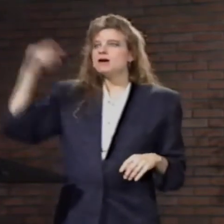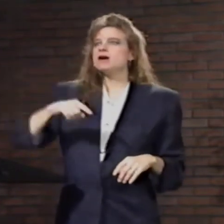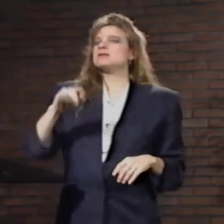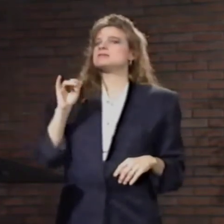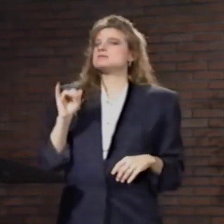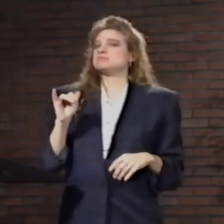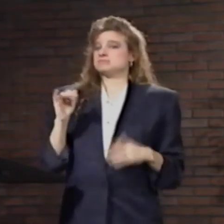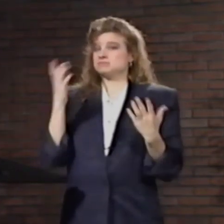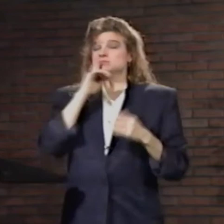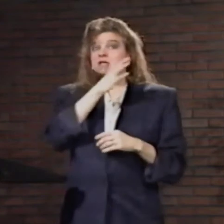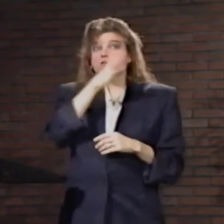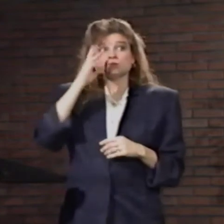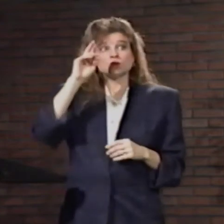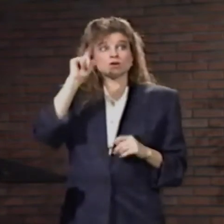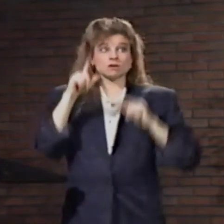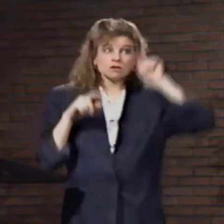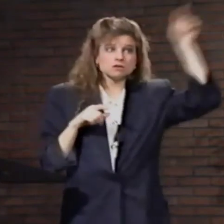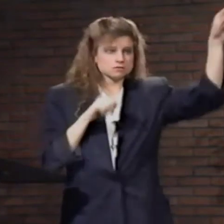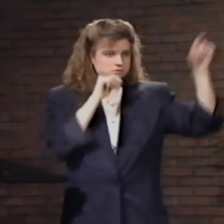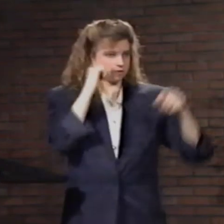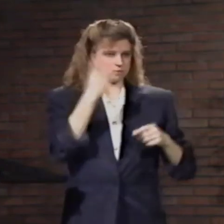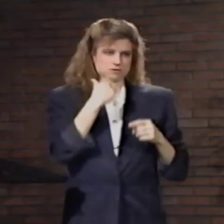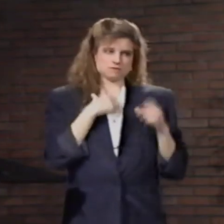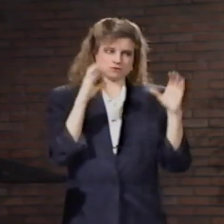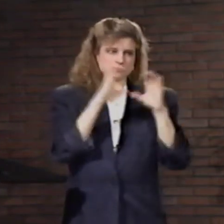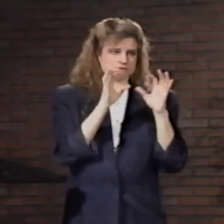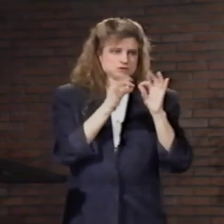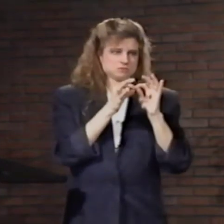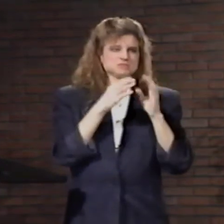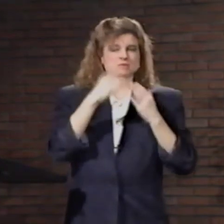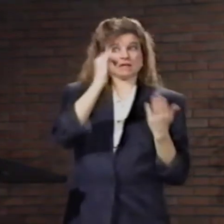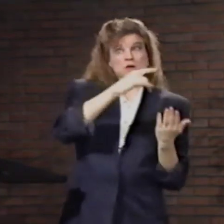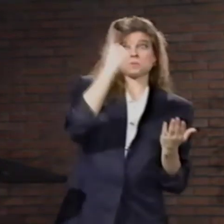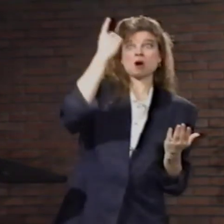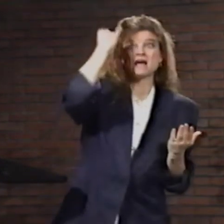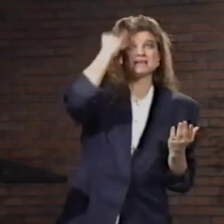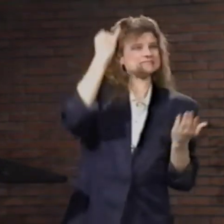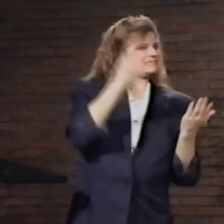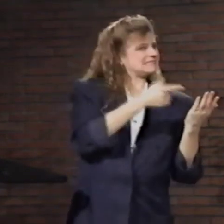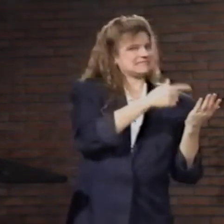very skilled. They have deaf family members, but they were not certified. So the committee ended up needing to